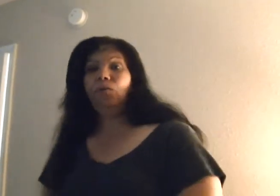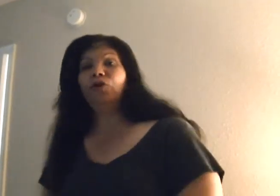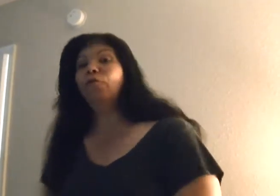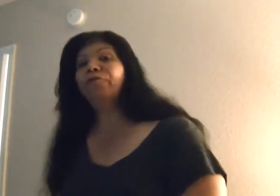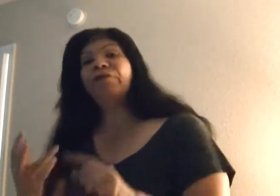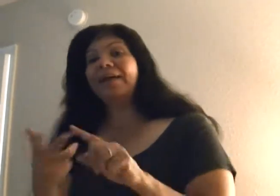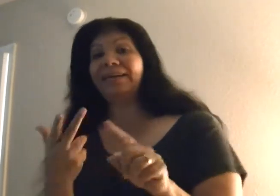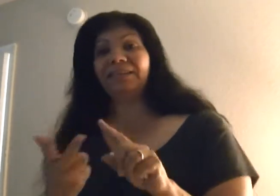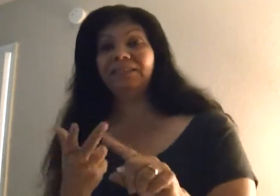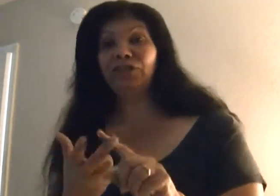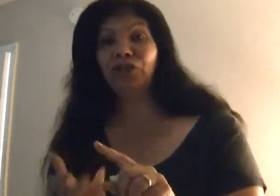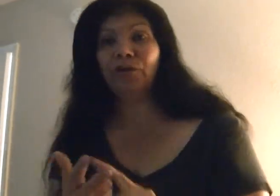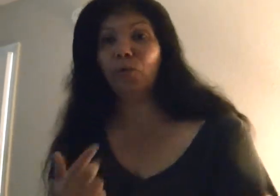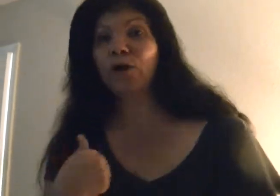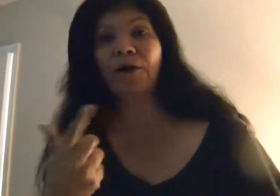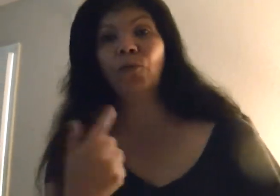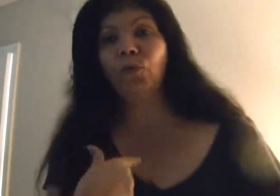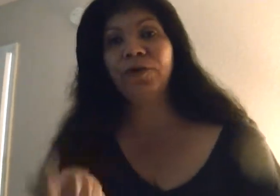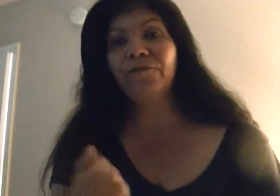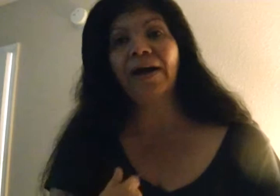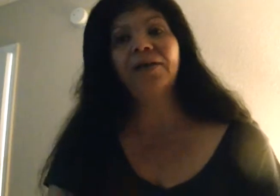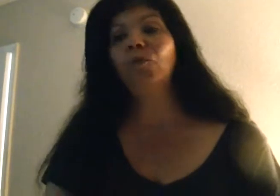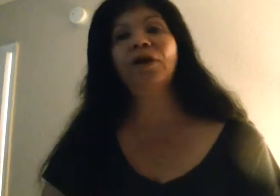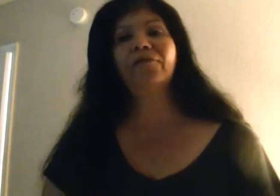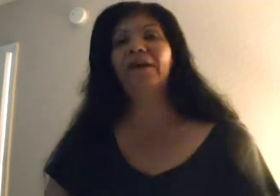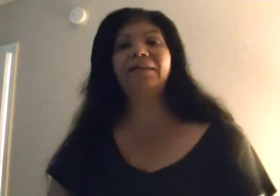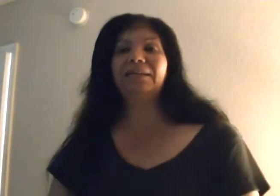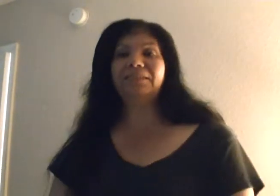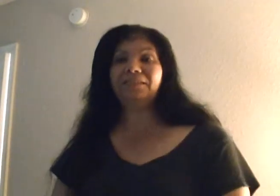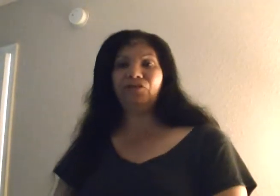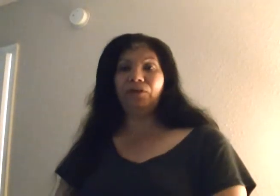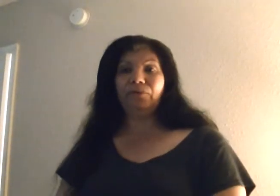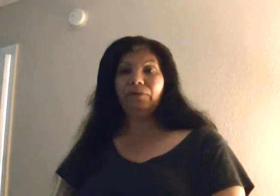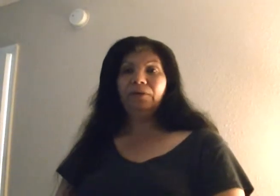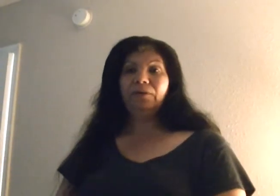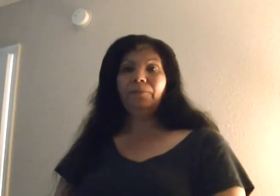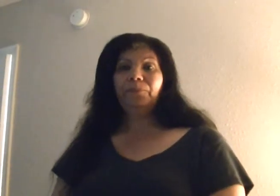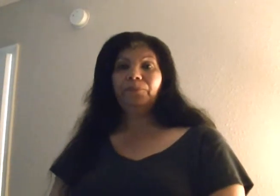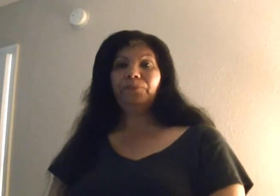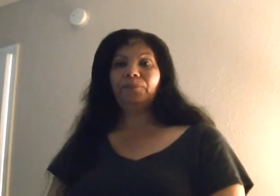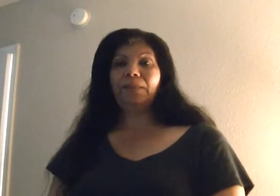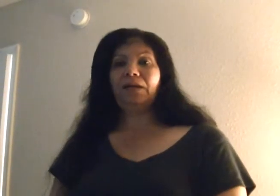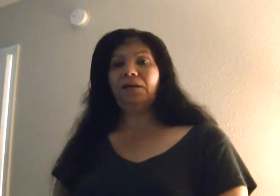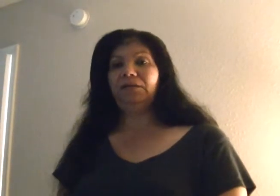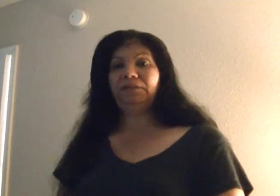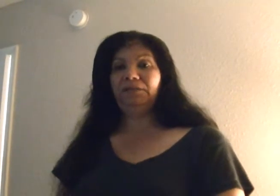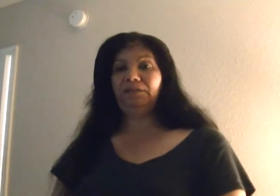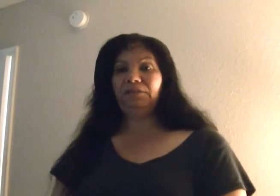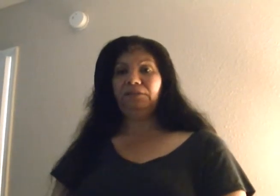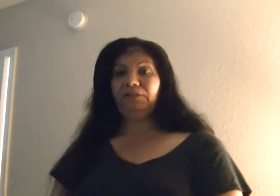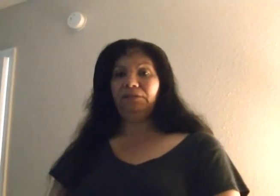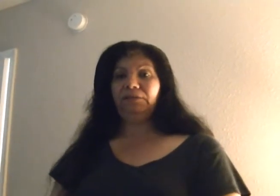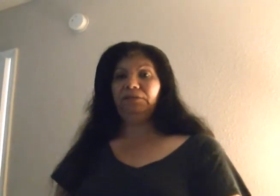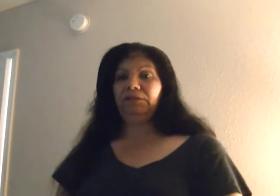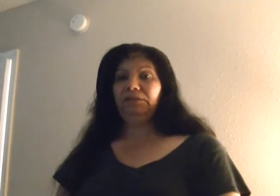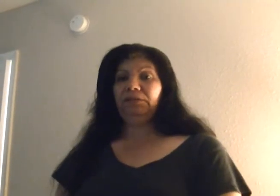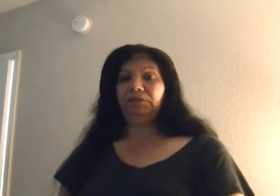don't fight against each other. When we fight, we're not fighting against each other. And he wants to make us become false witnesses and be in